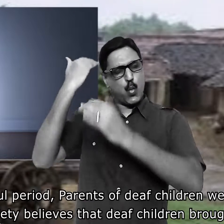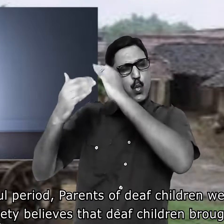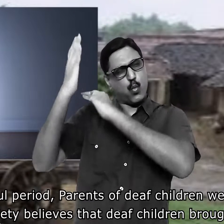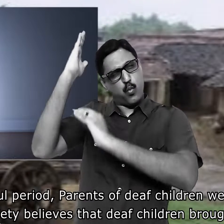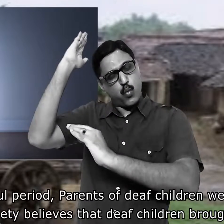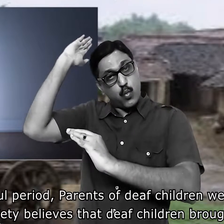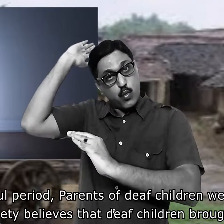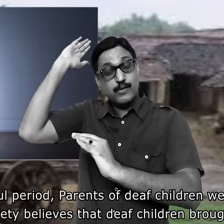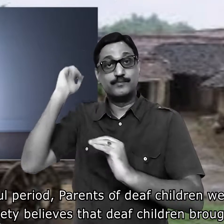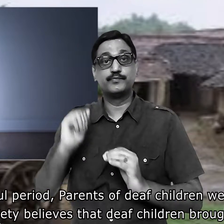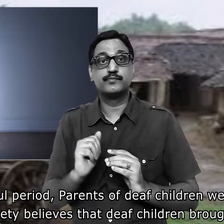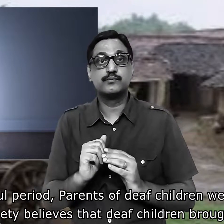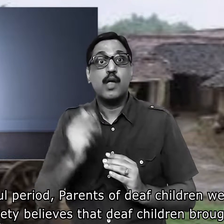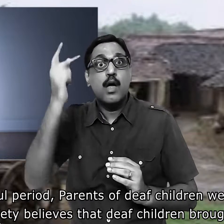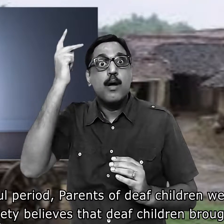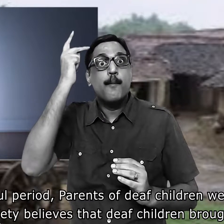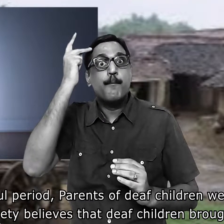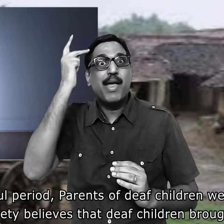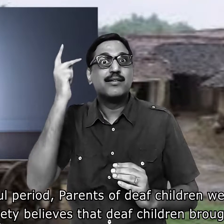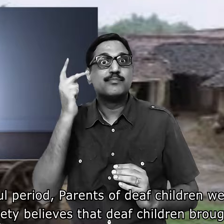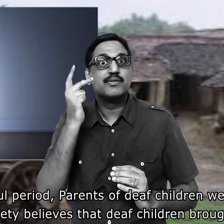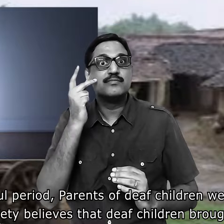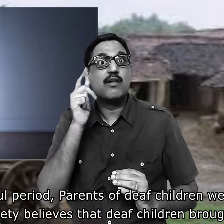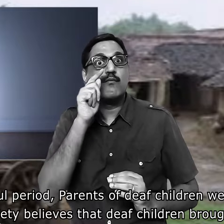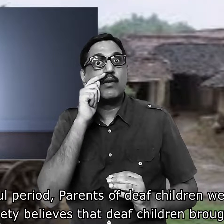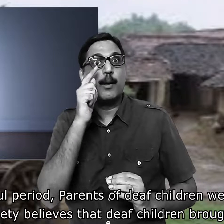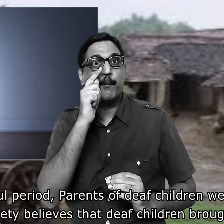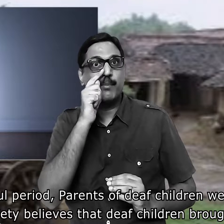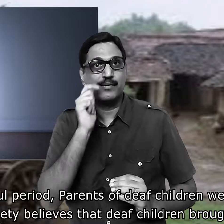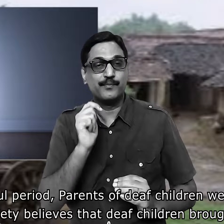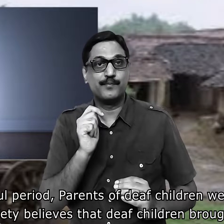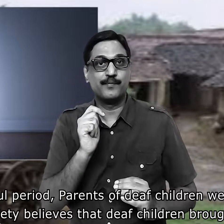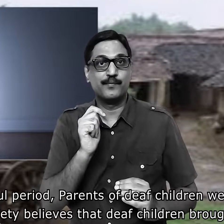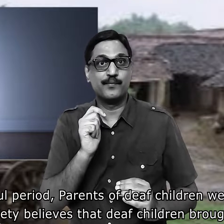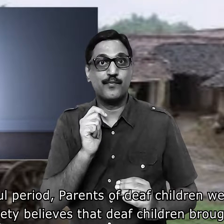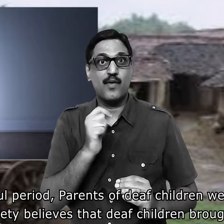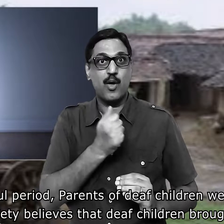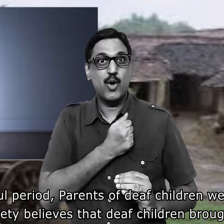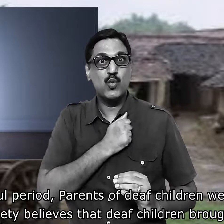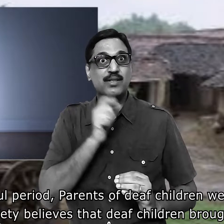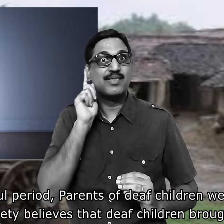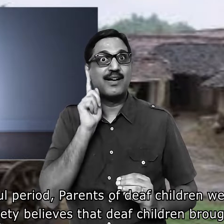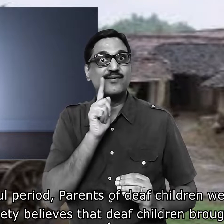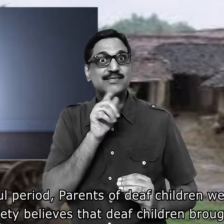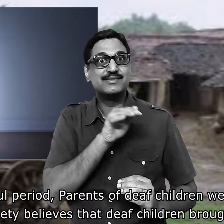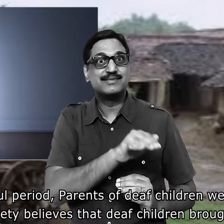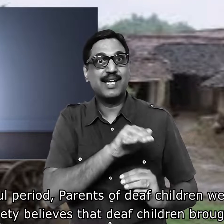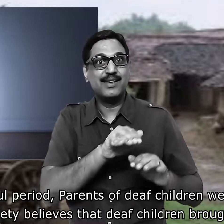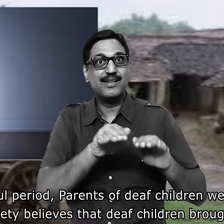In this painful period, parents of deaf children were ashamed because society believes that deaf children brought